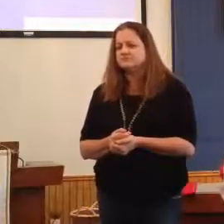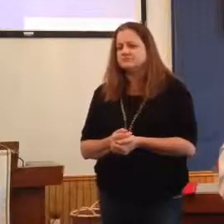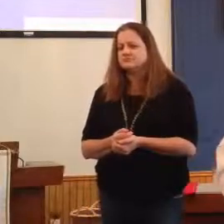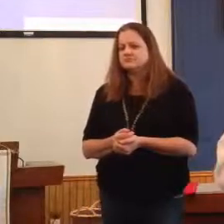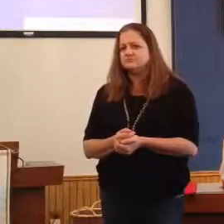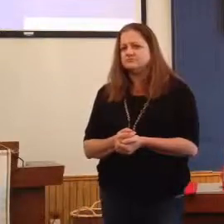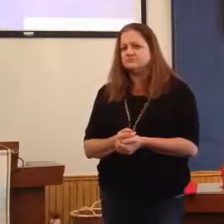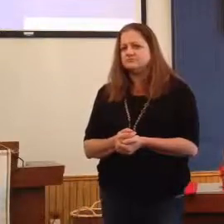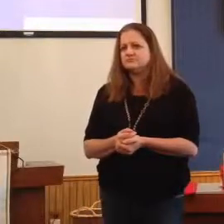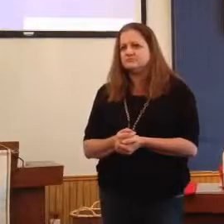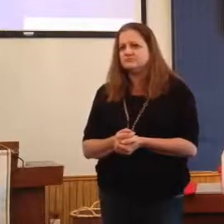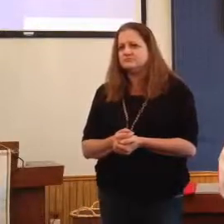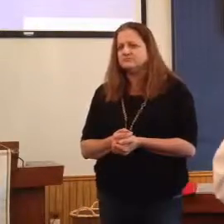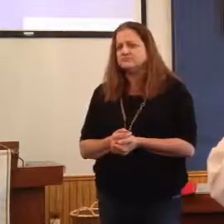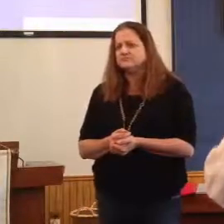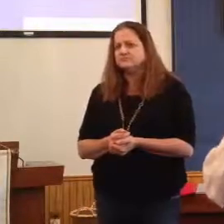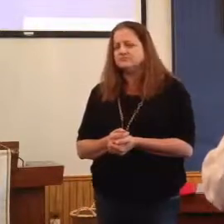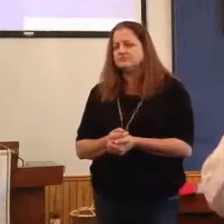You know,